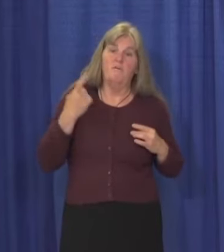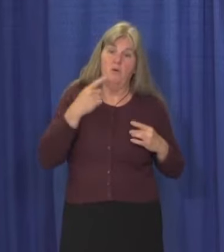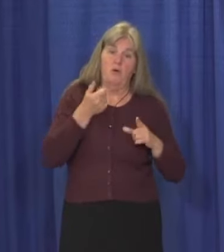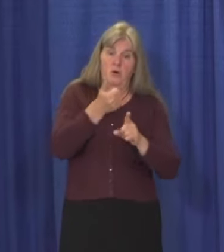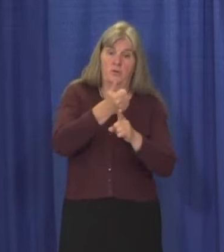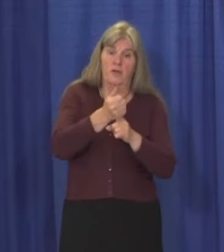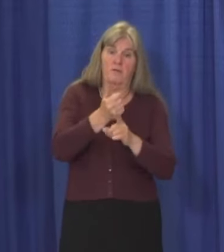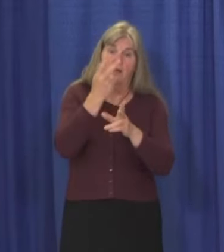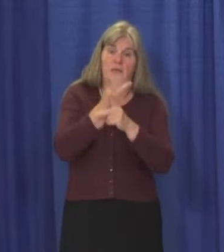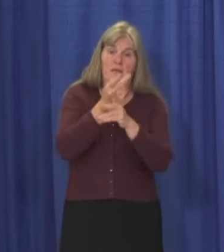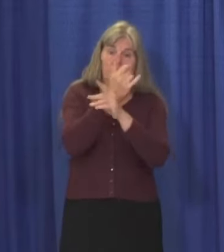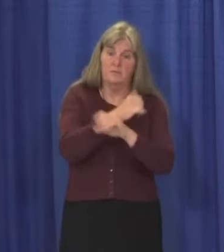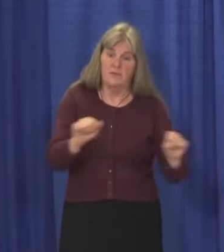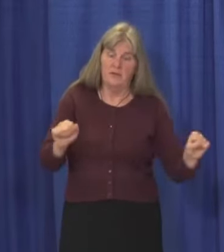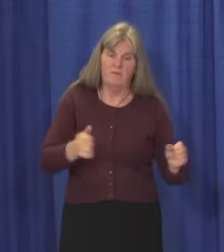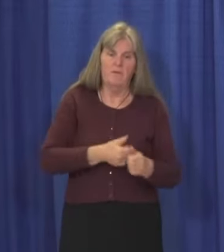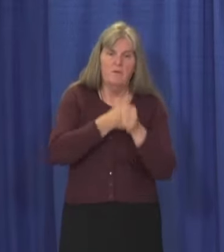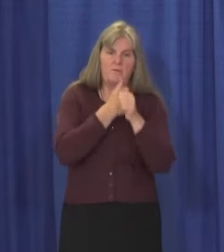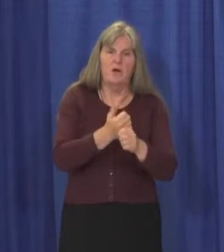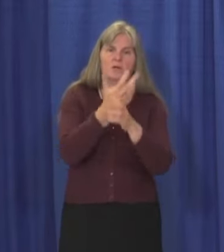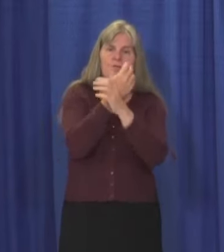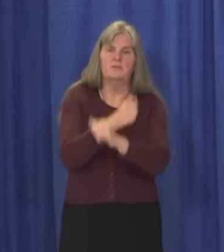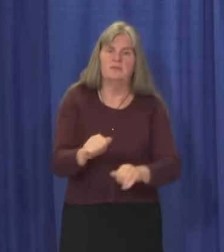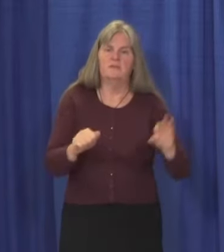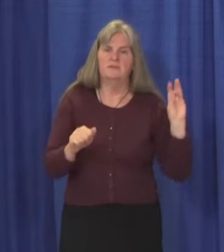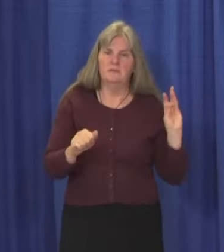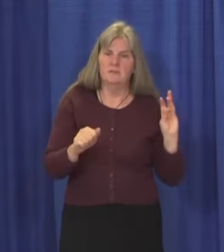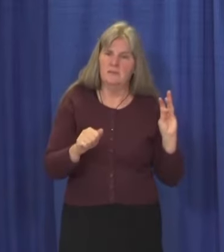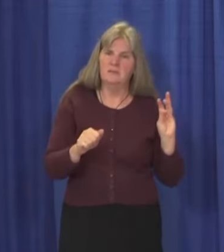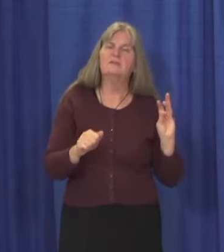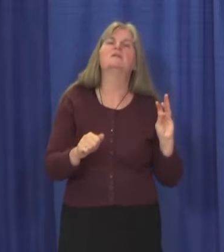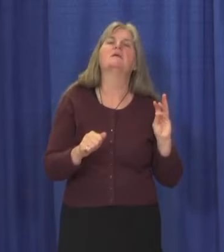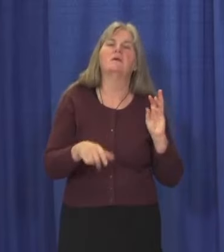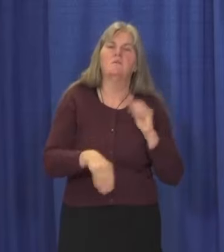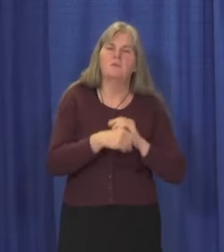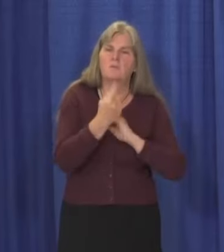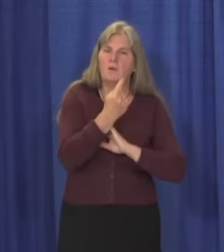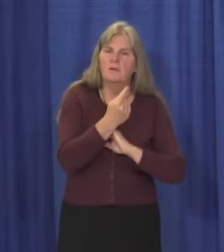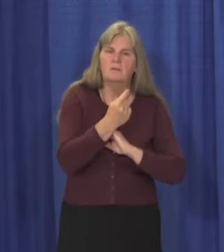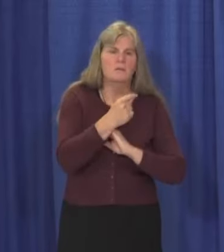the current public health measures closely and without room for error.